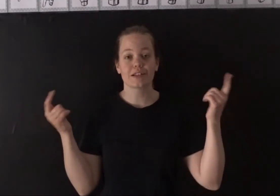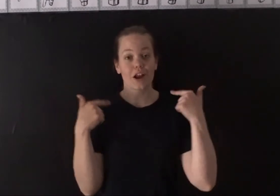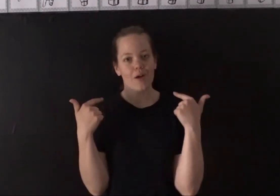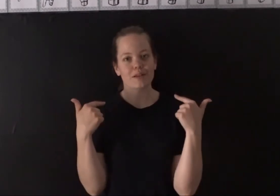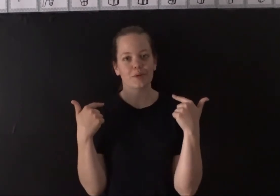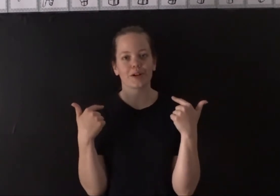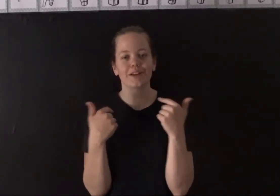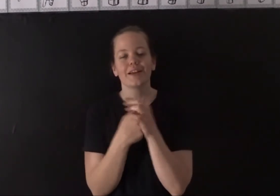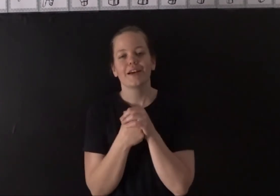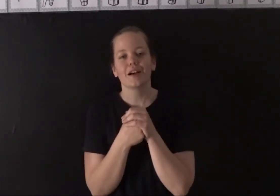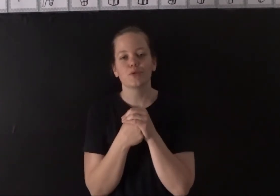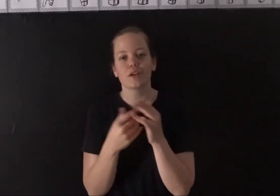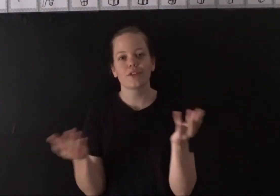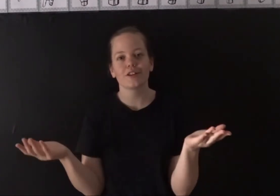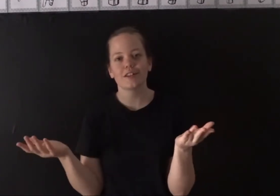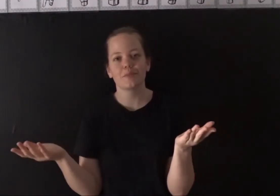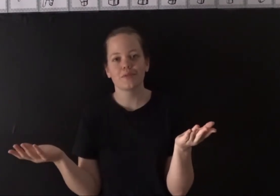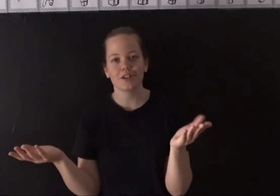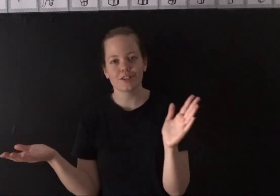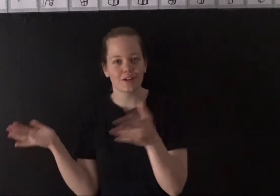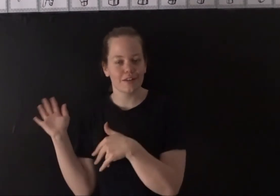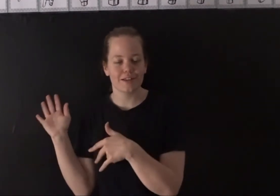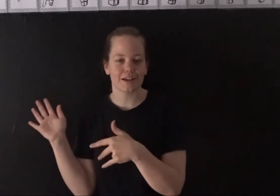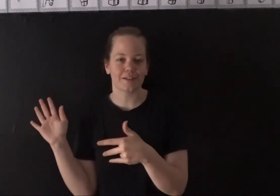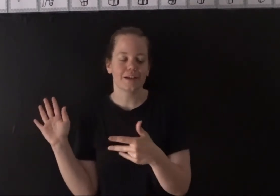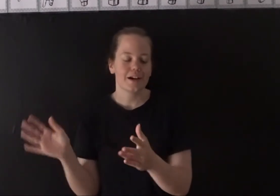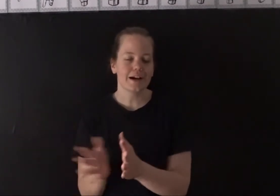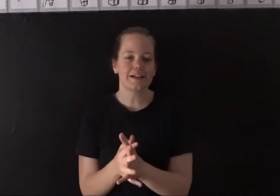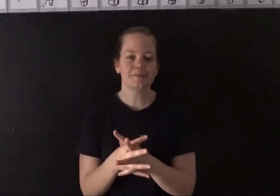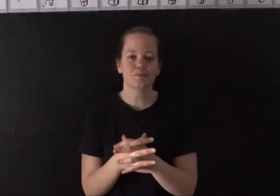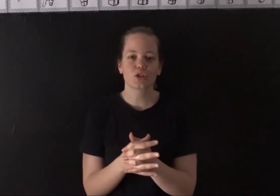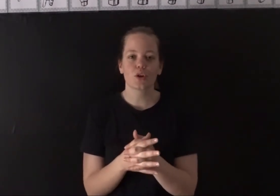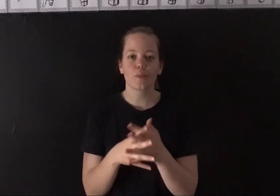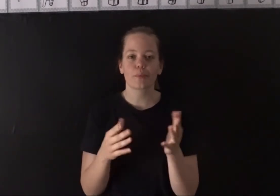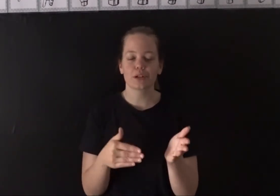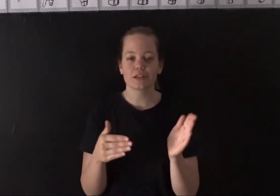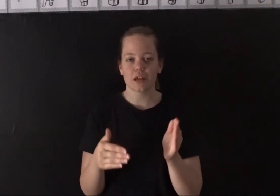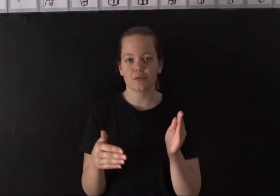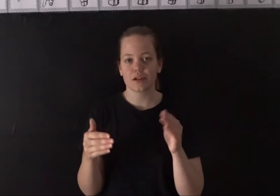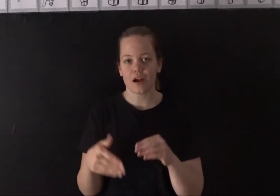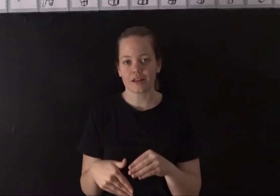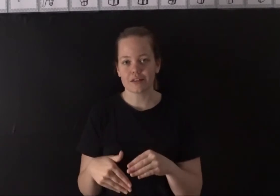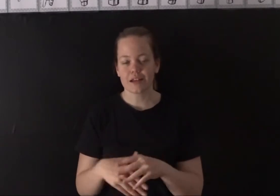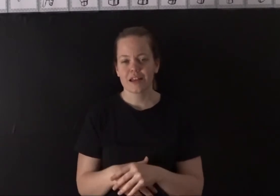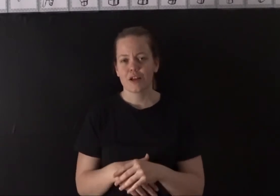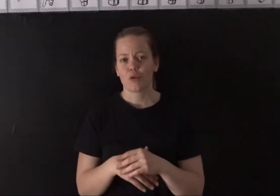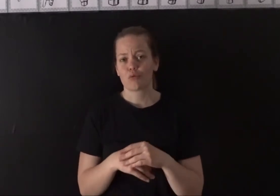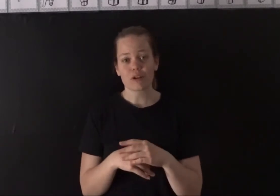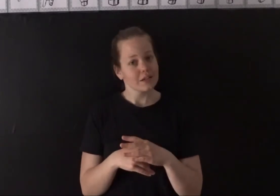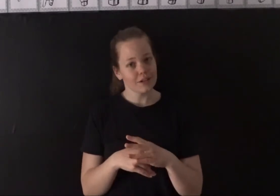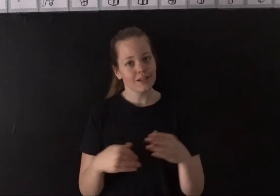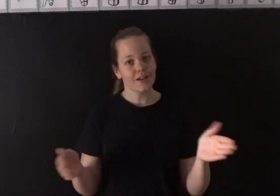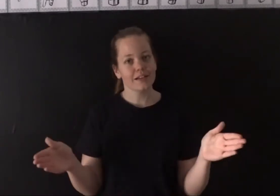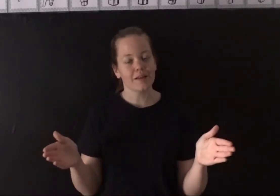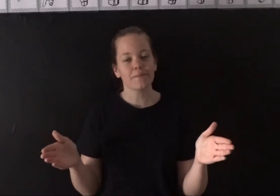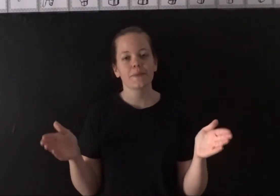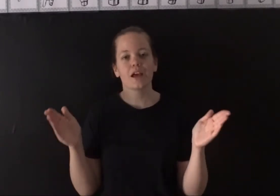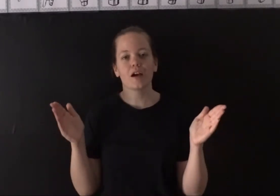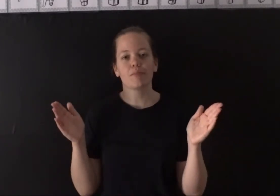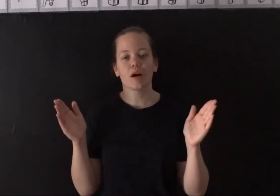I was born in, so I figured that it'd be fun to start on that side. So Prince Edward Island, really long name, but all